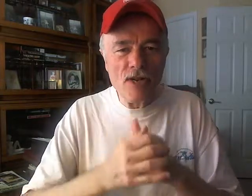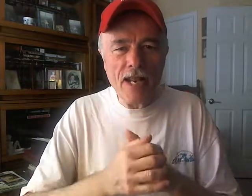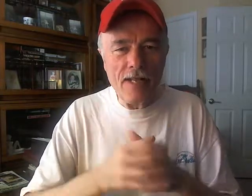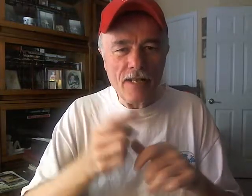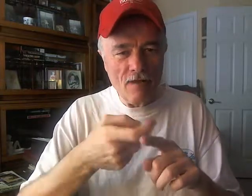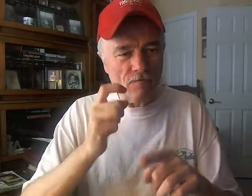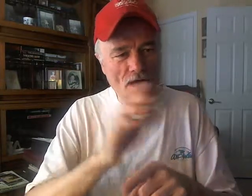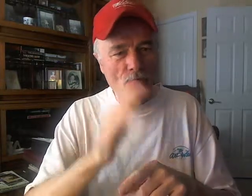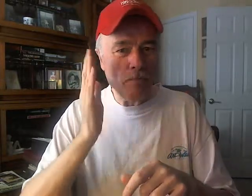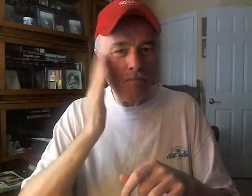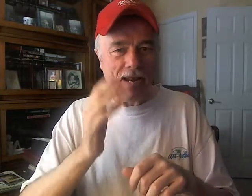day.